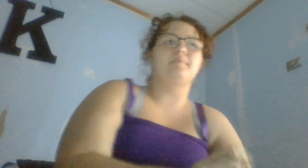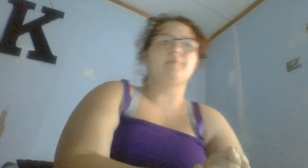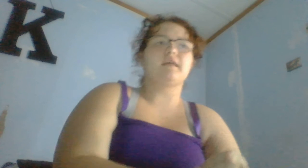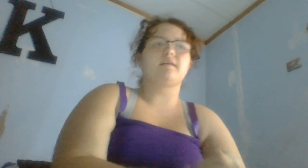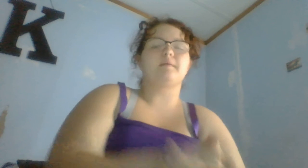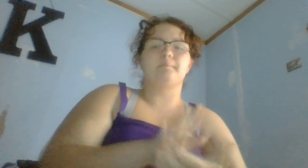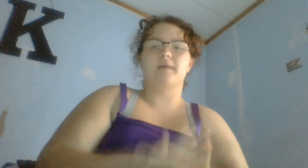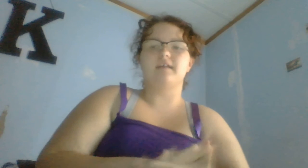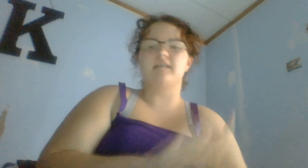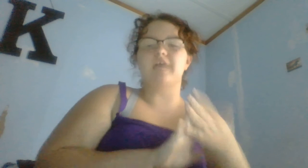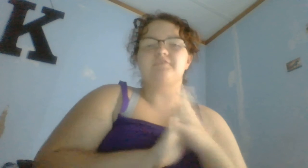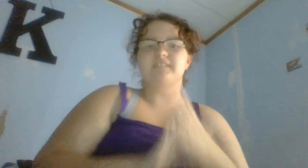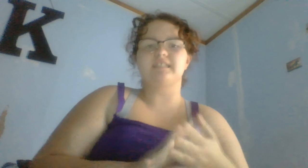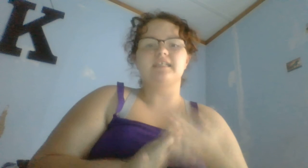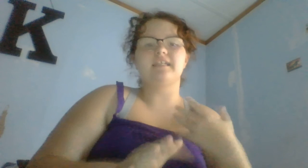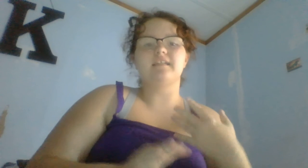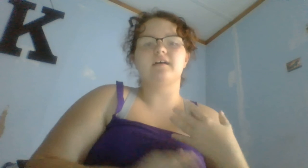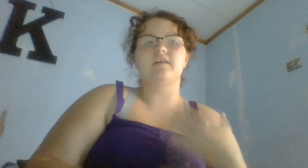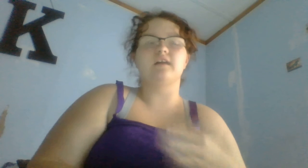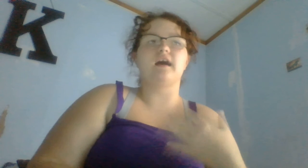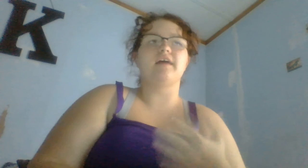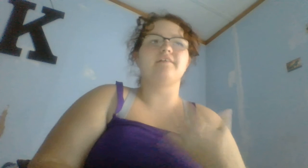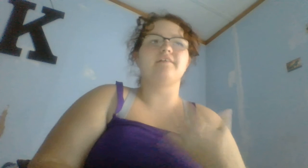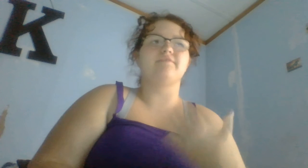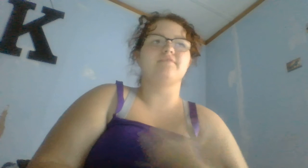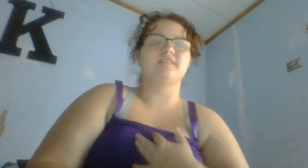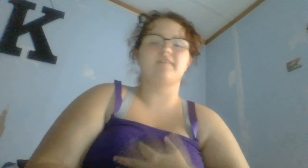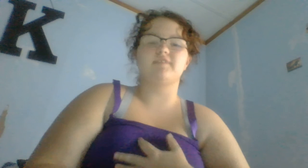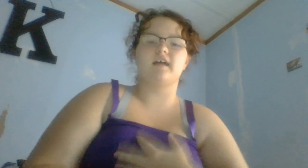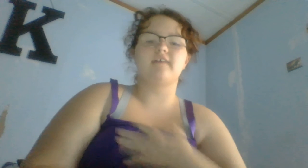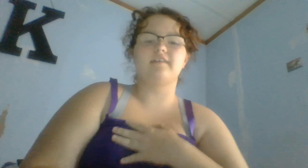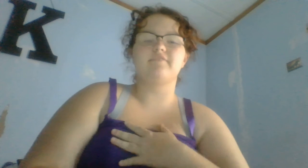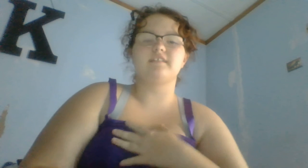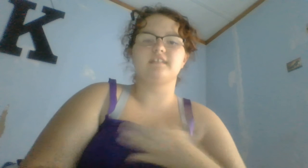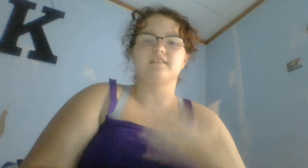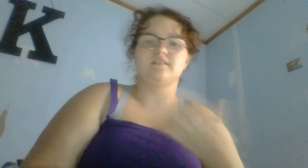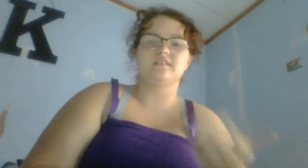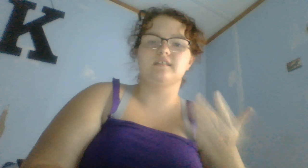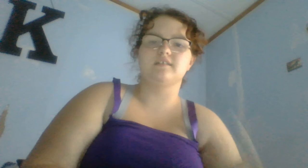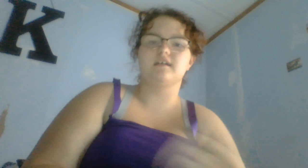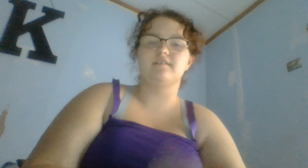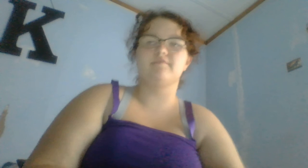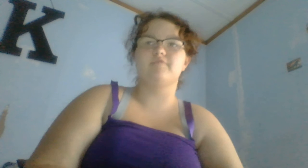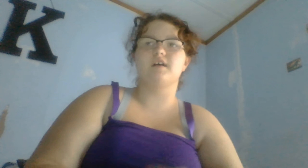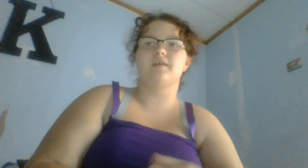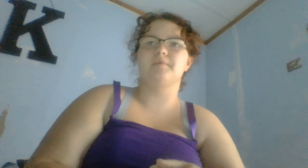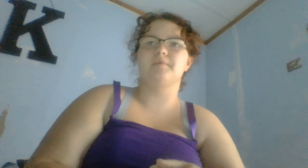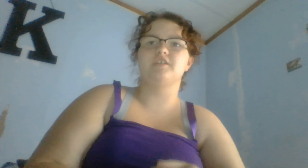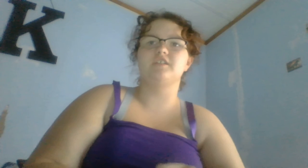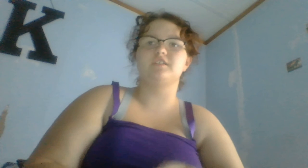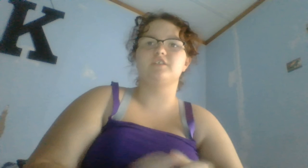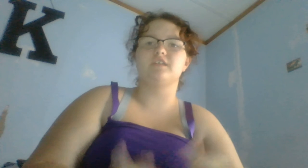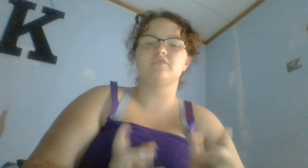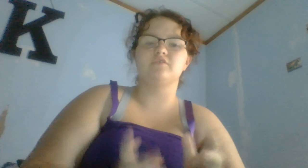big but i've seen a lot i've definitely i definitely see i've seen a lot of uh budgeting channels